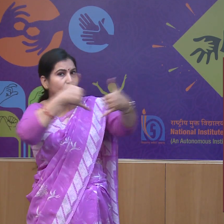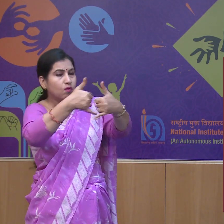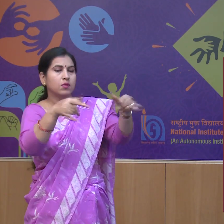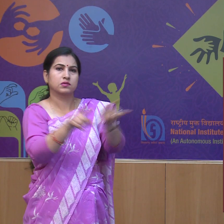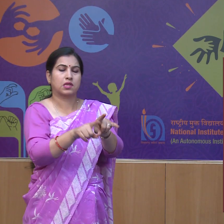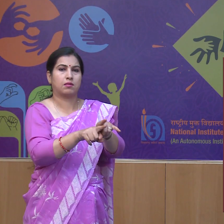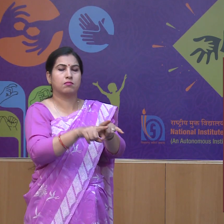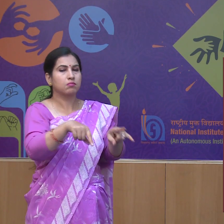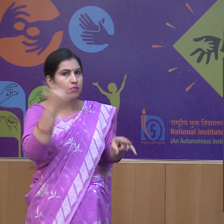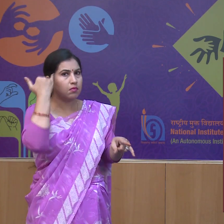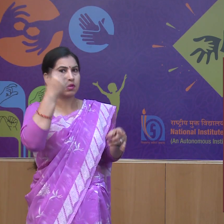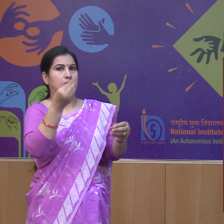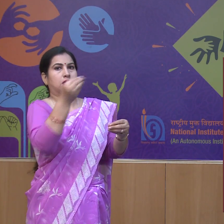were introduced in India